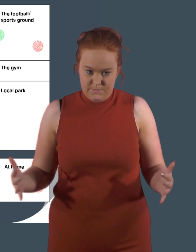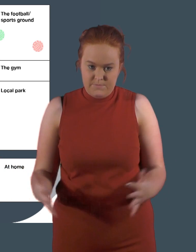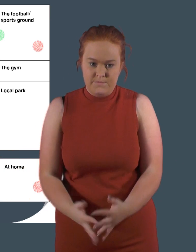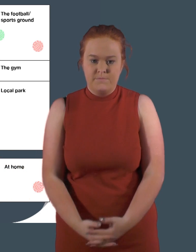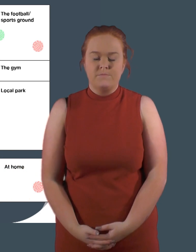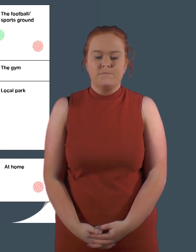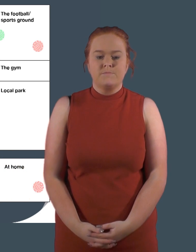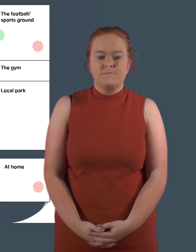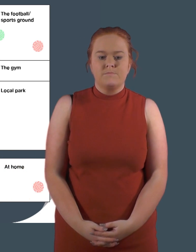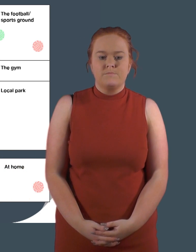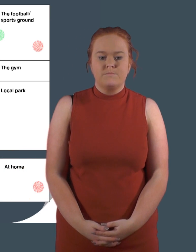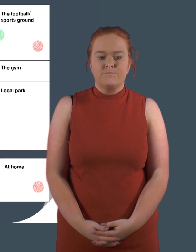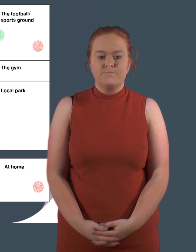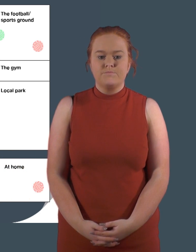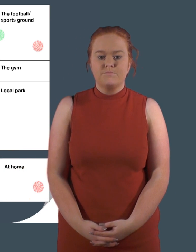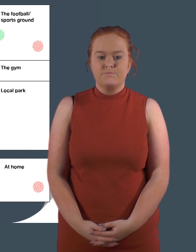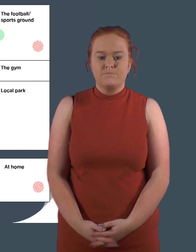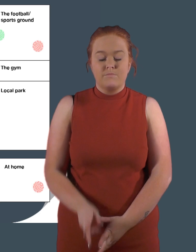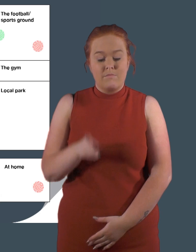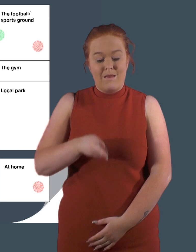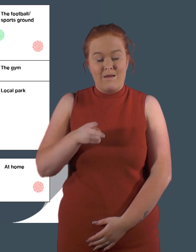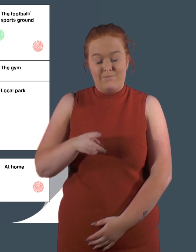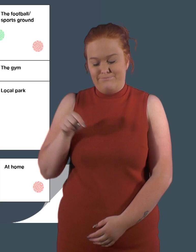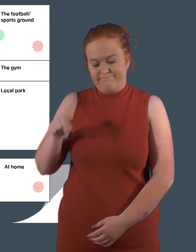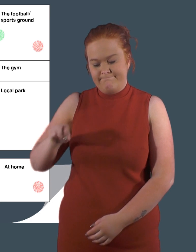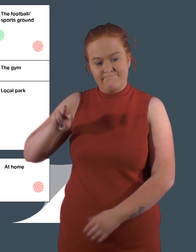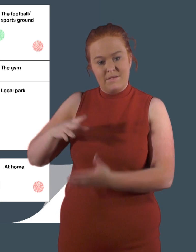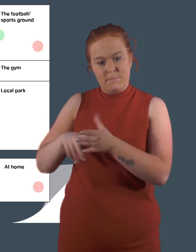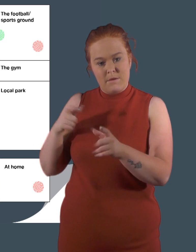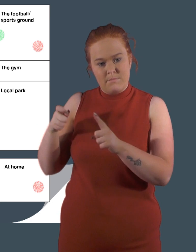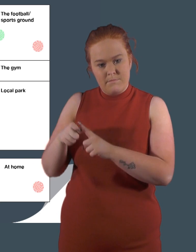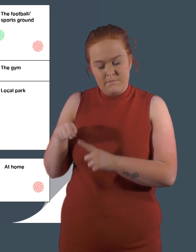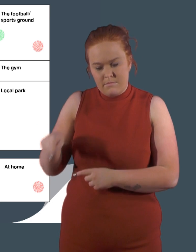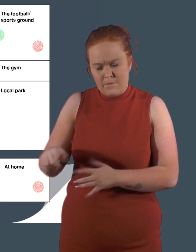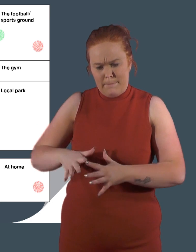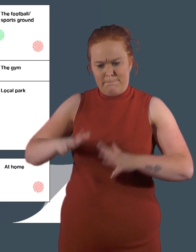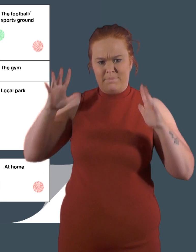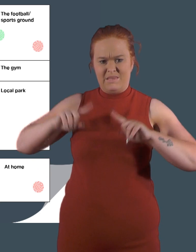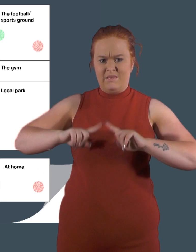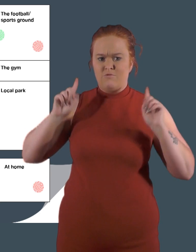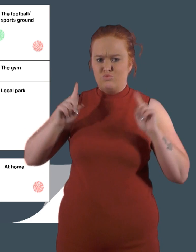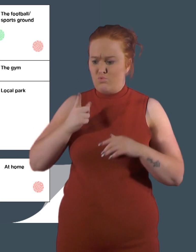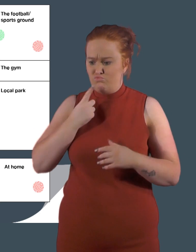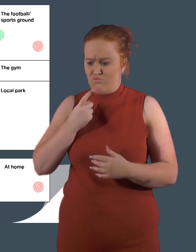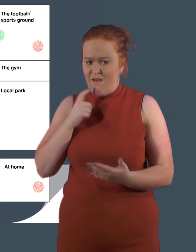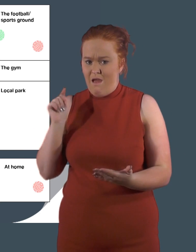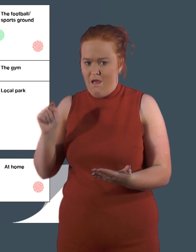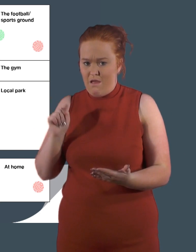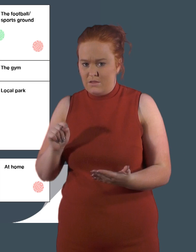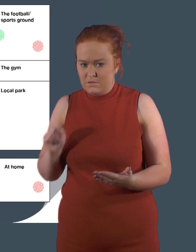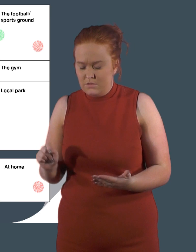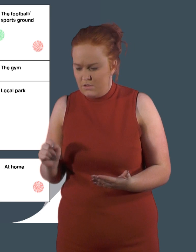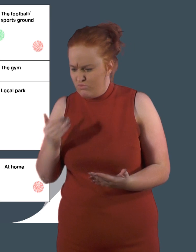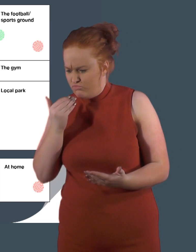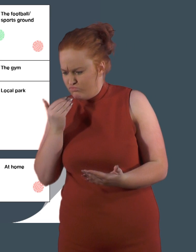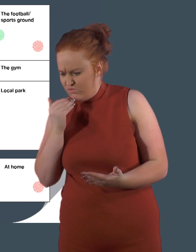more confident in talking about sectarianism and in discussing where it happens and where they've seen it.